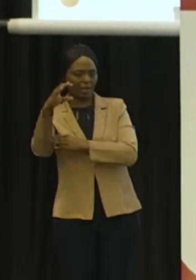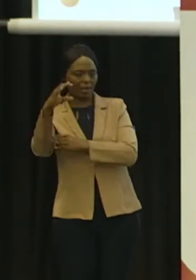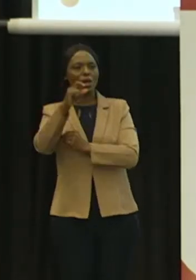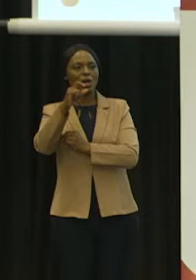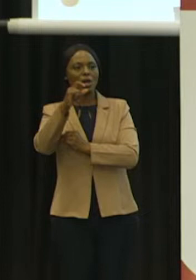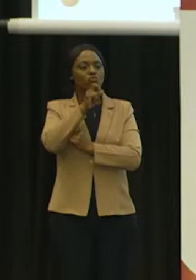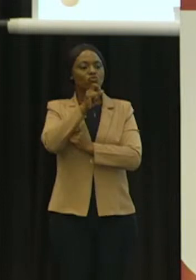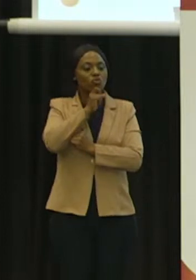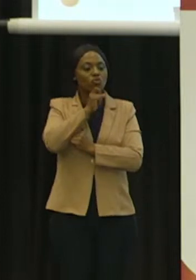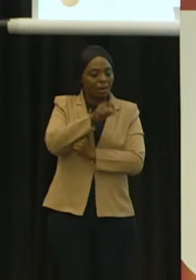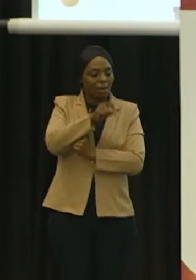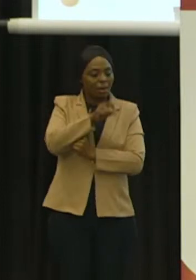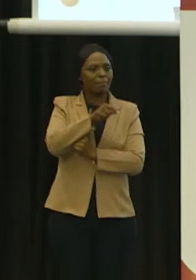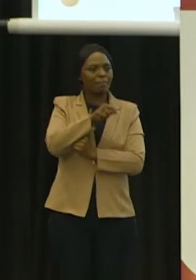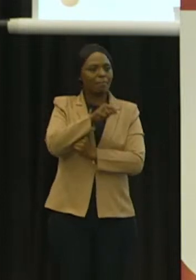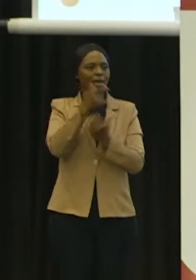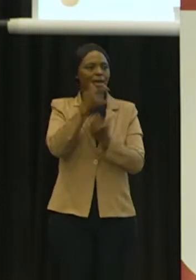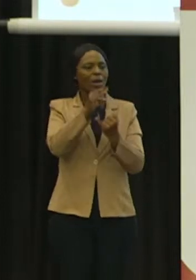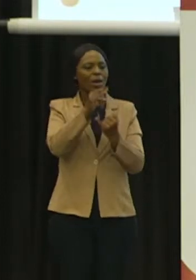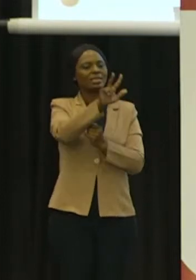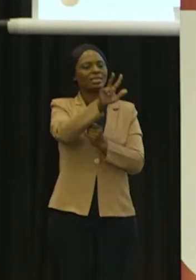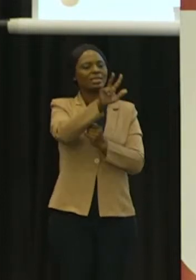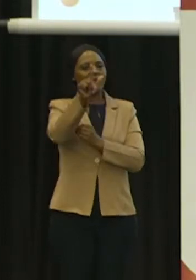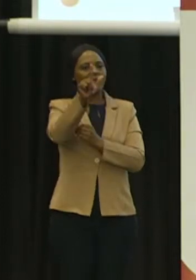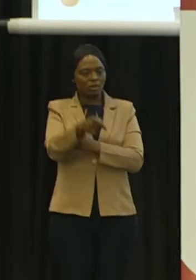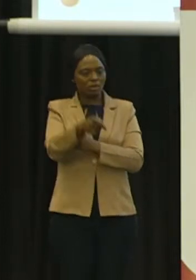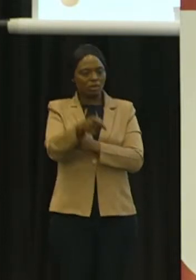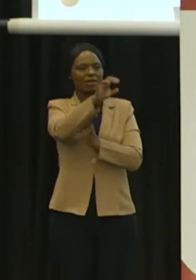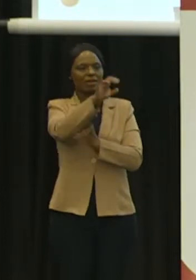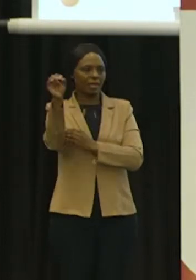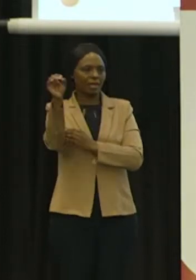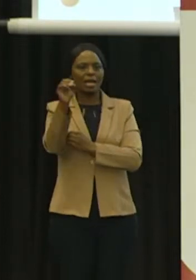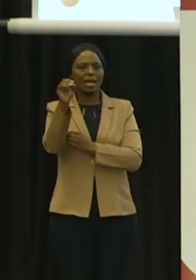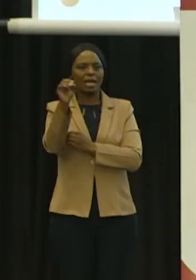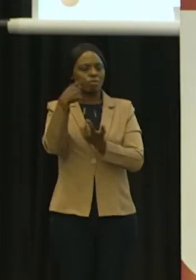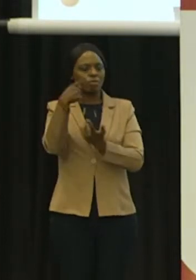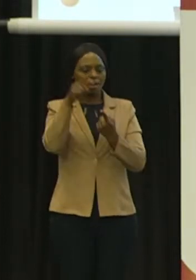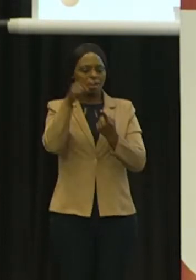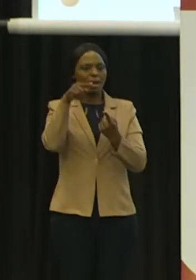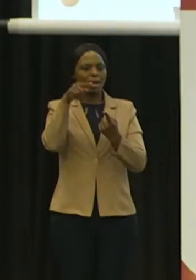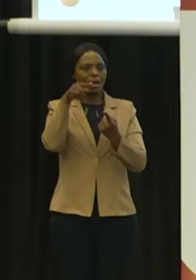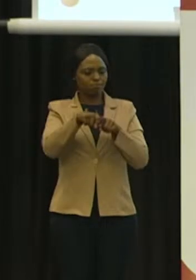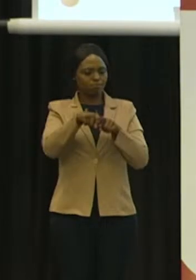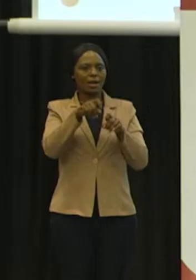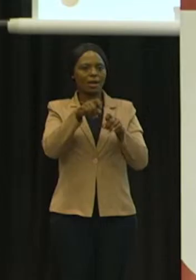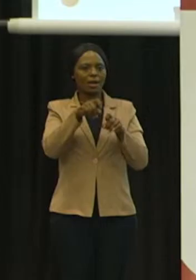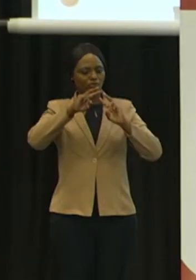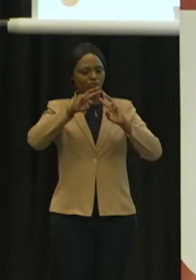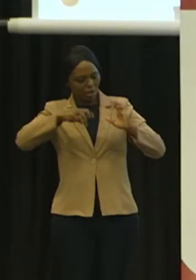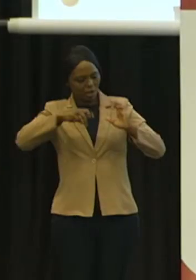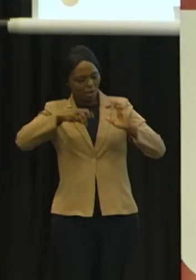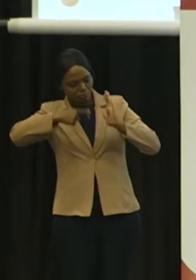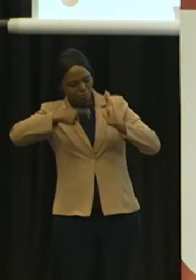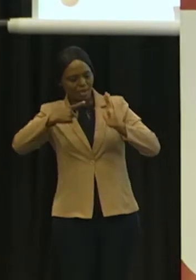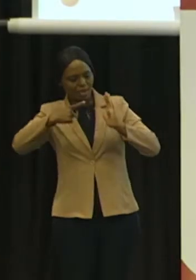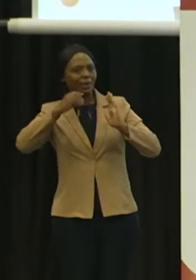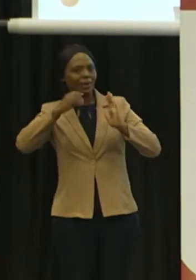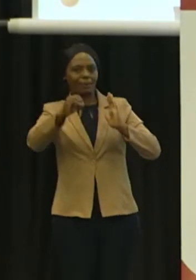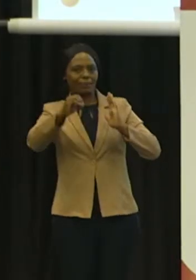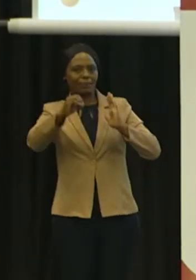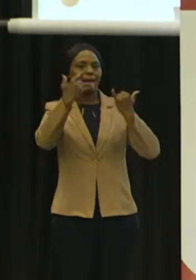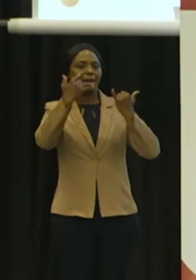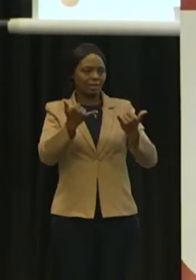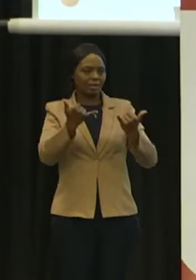never mind the 87,500 people that still haven't been screened for hepatitis C. So the reality is that we're sitting